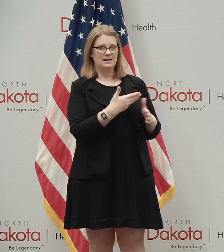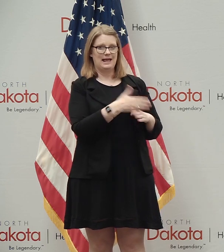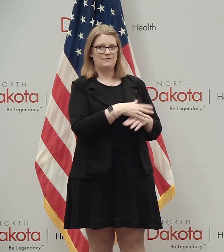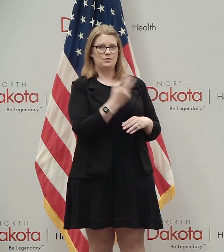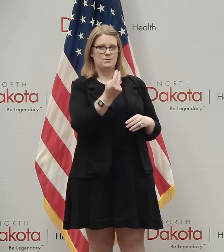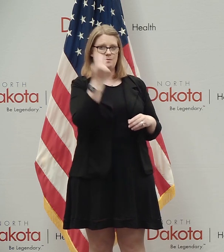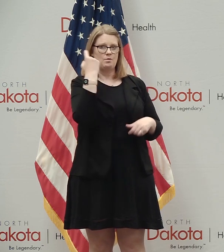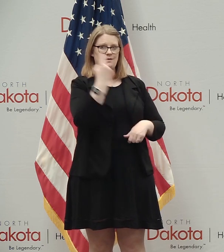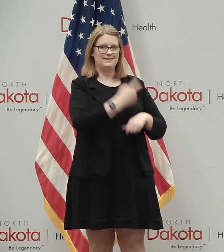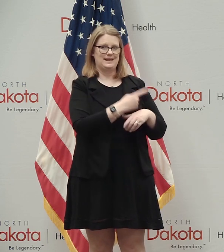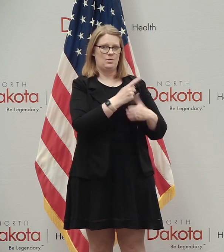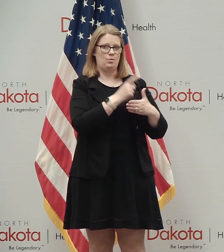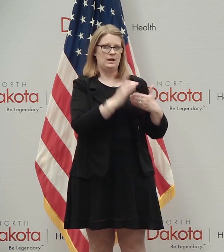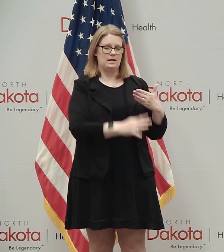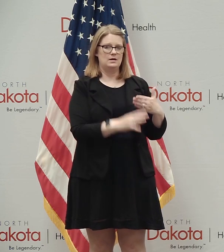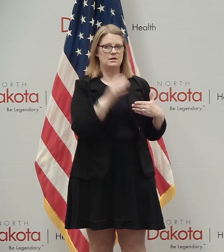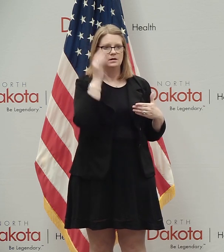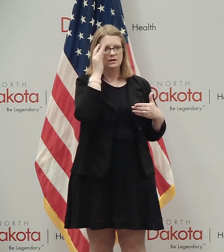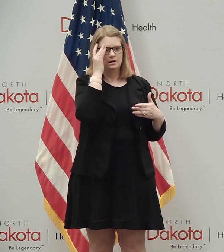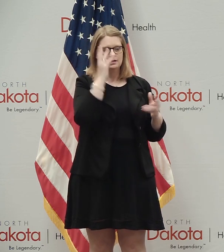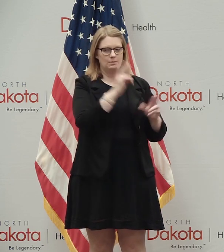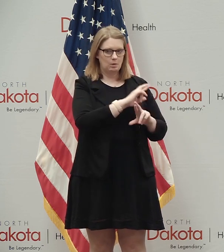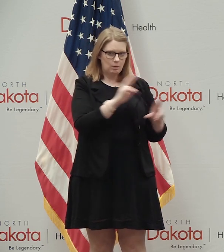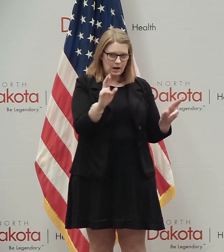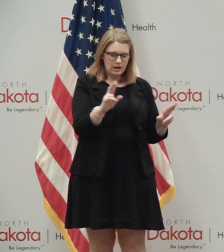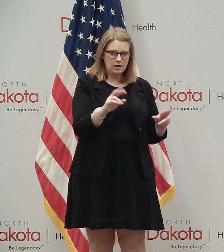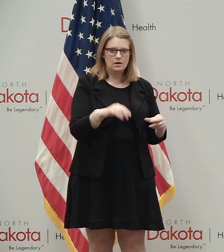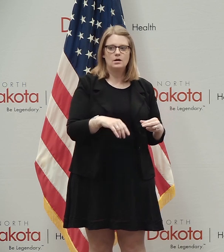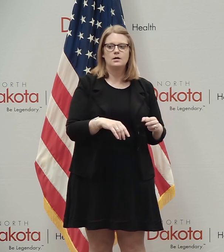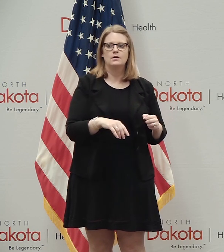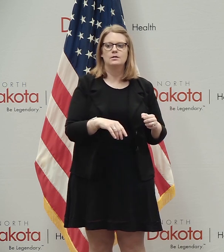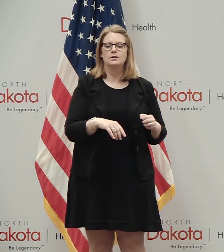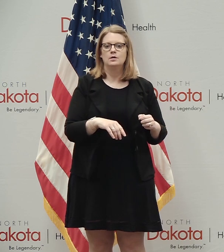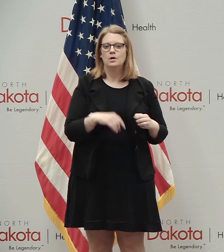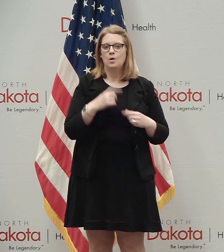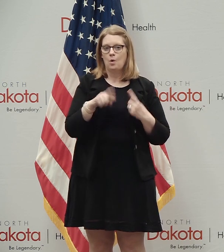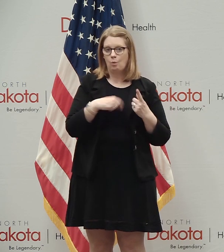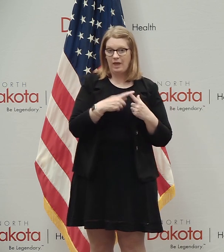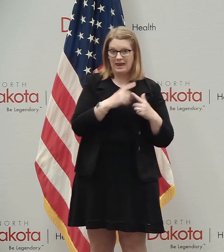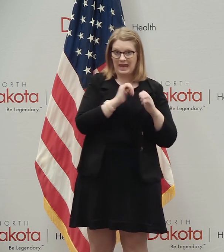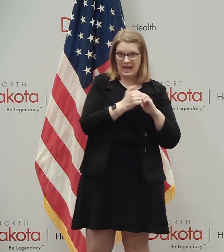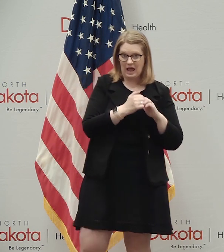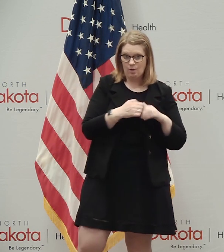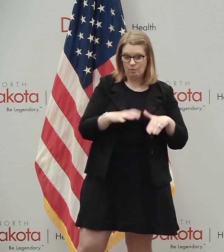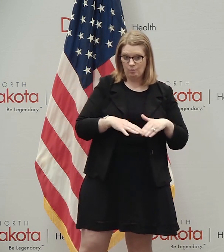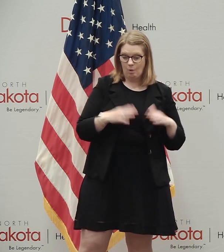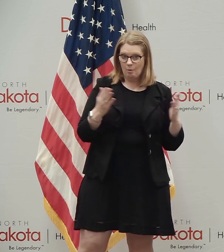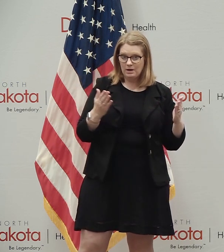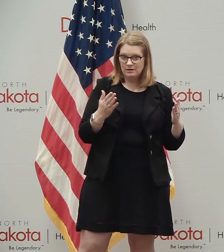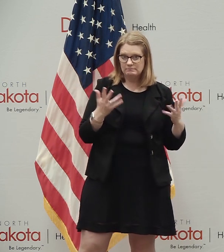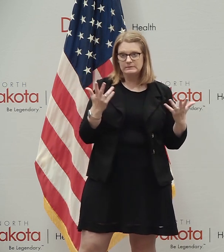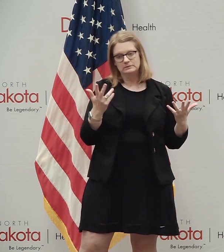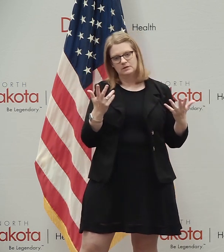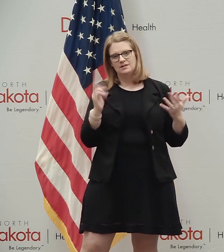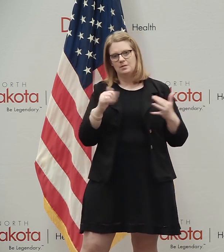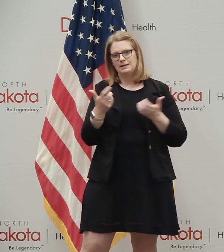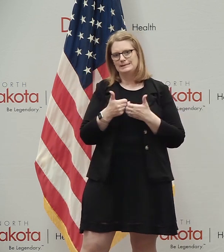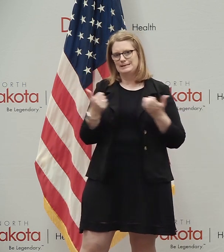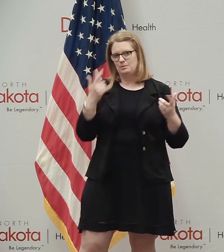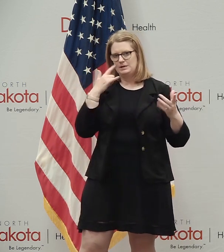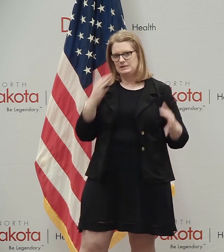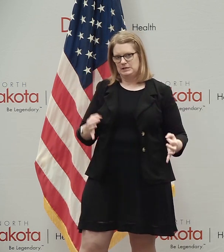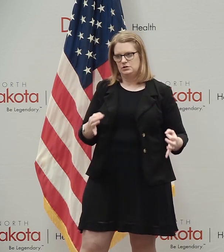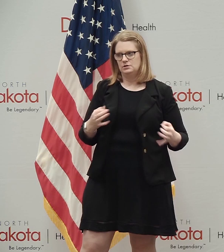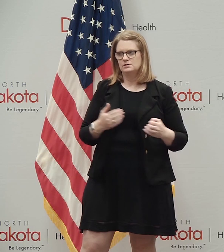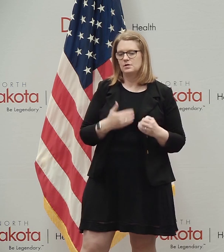Day weekend, that those would be ready. But then when and how we time the opening will be a separate decision. So we're